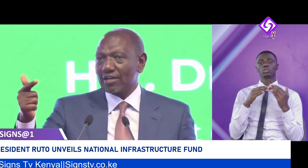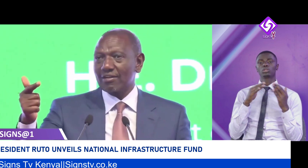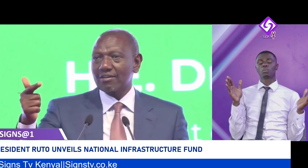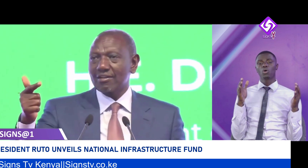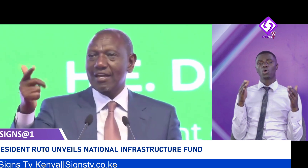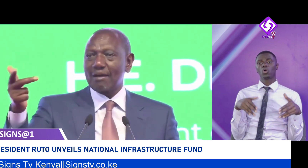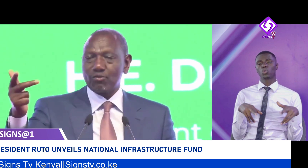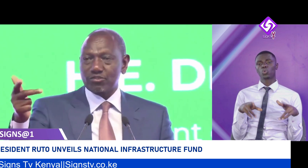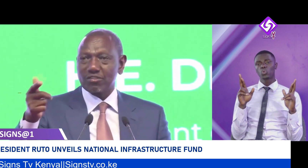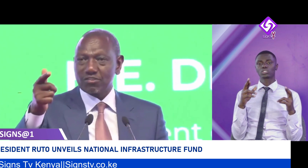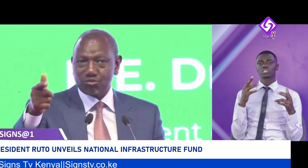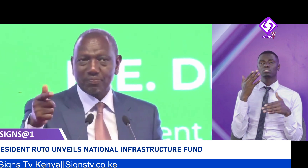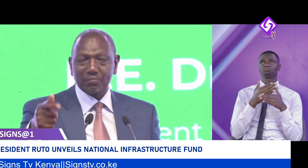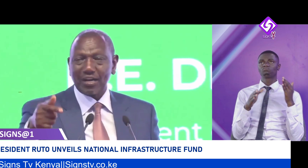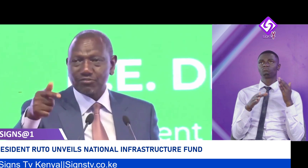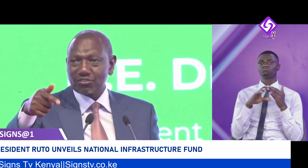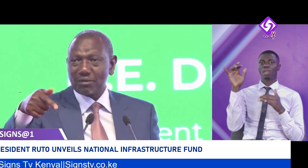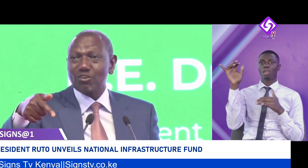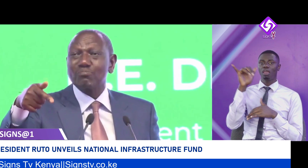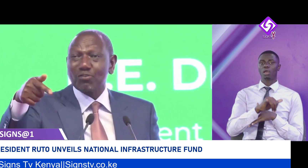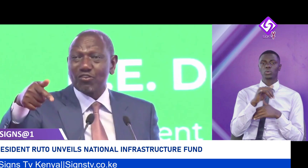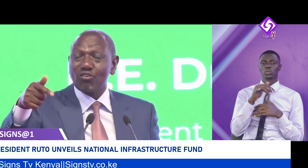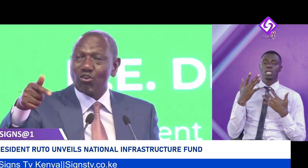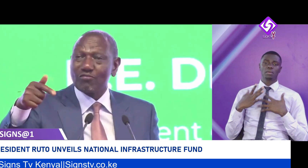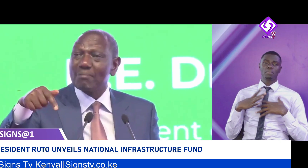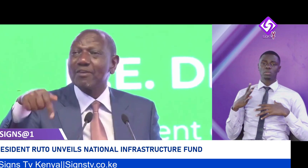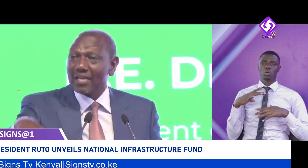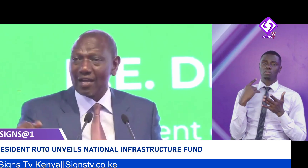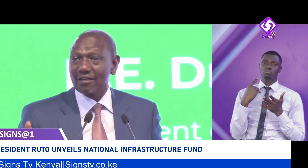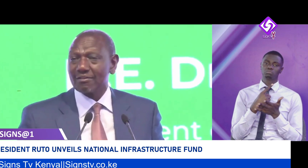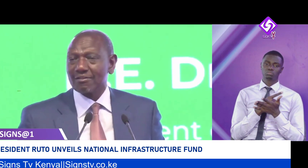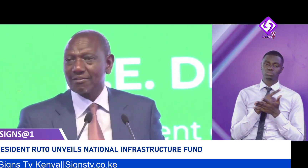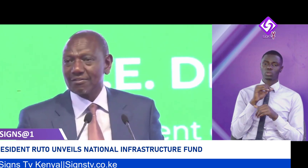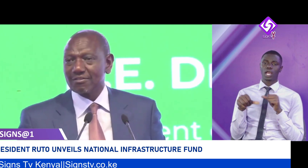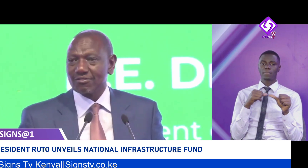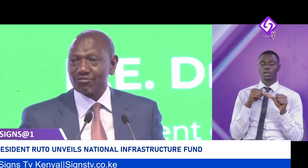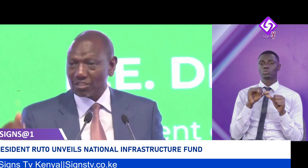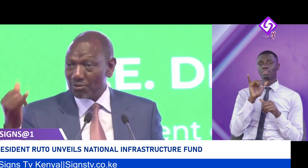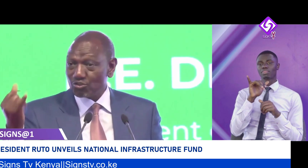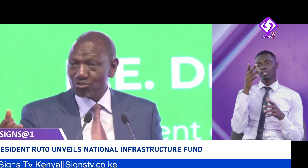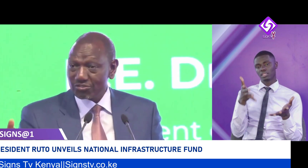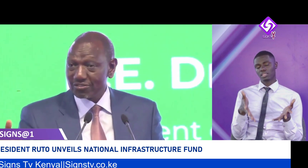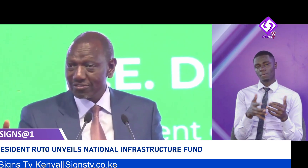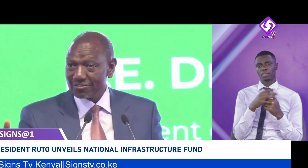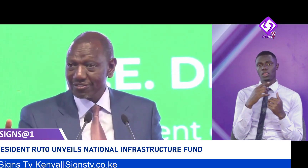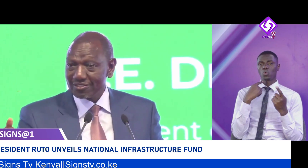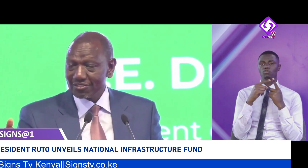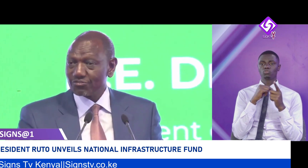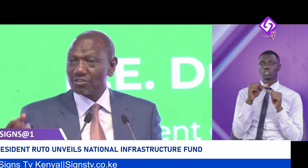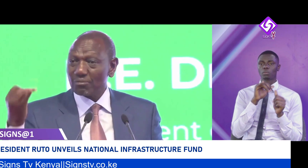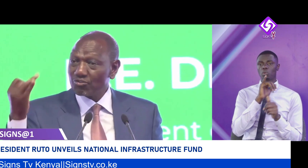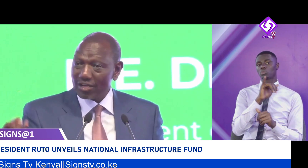rail, airport. You people have talked about all of them here. You've talked about roads, you've talked about